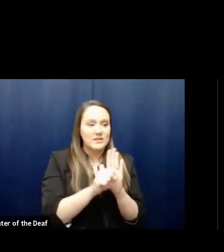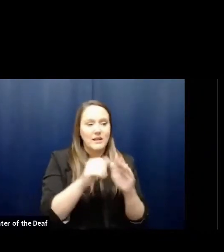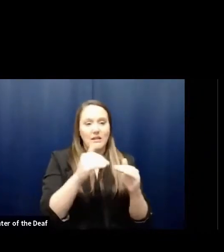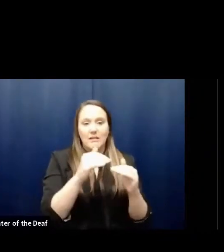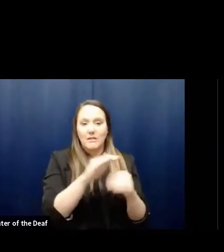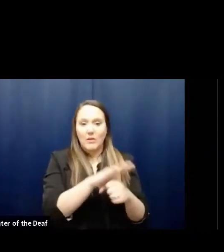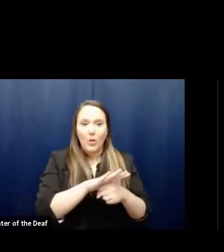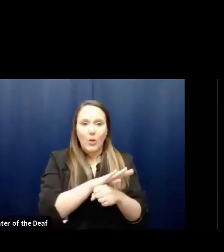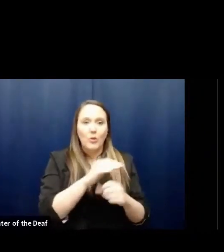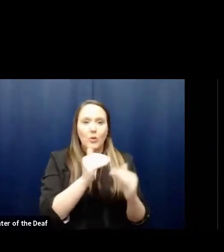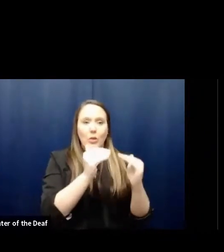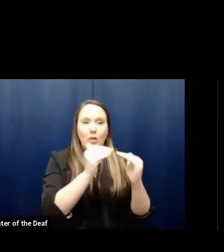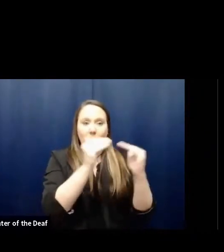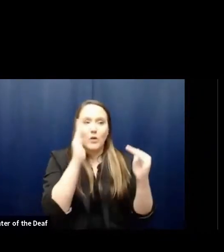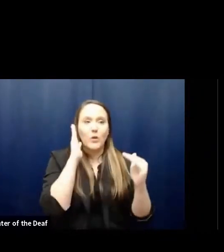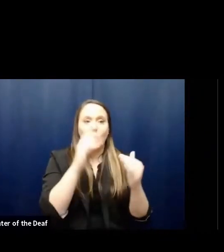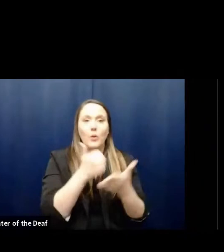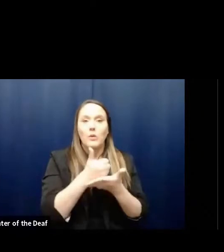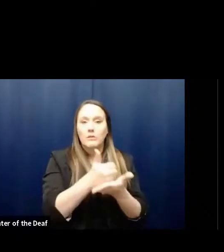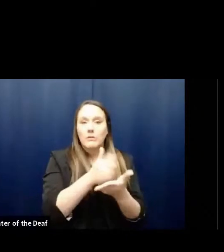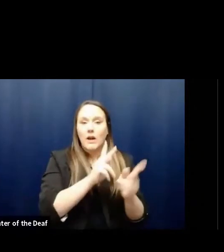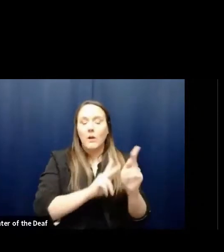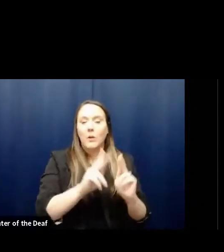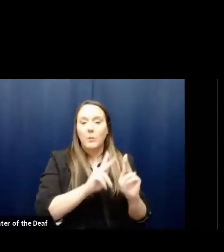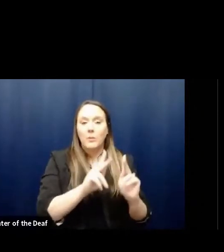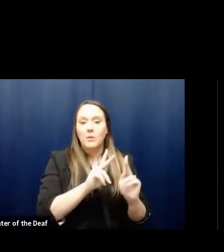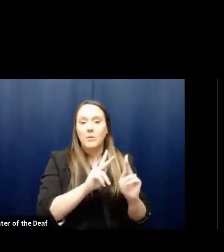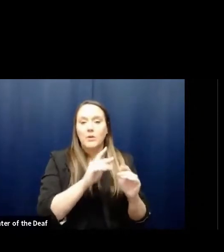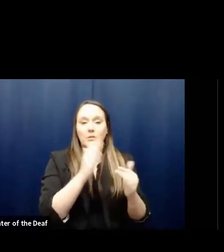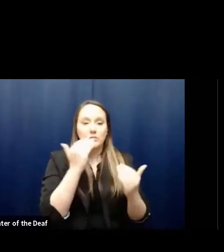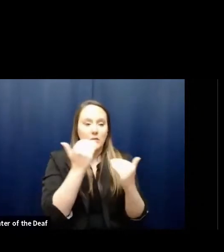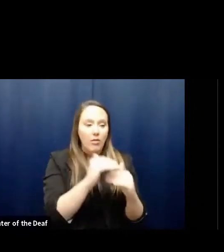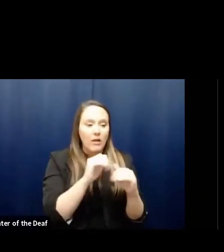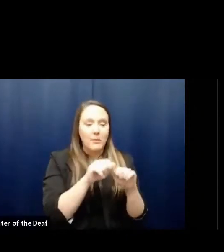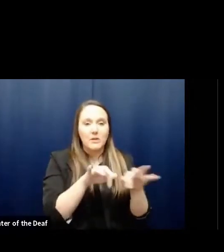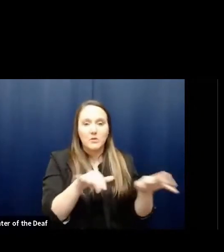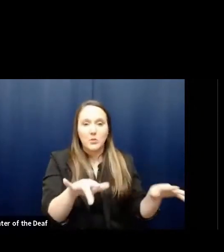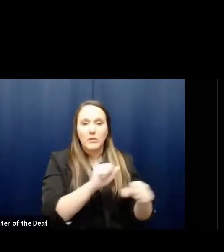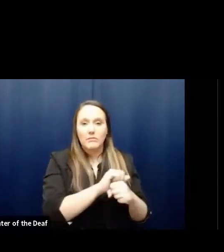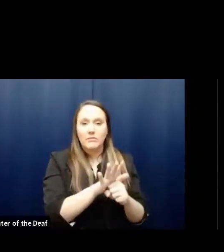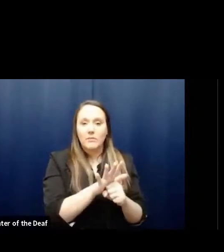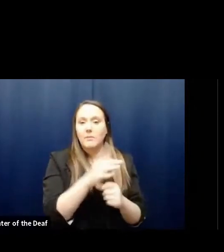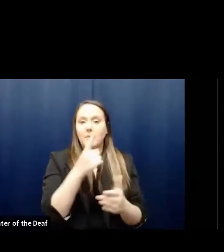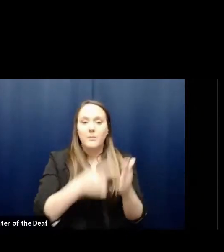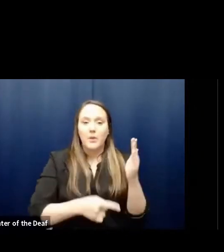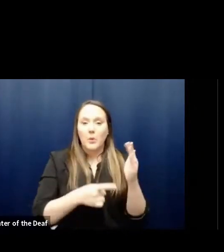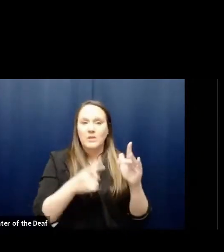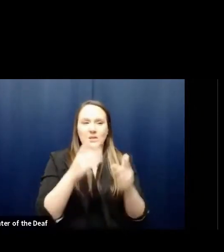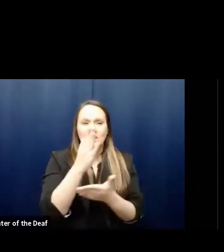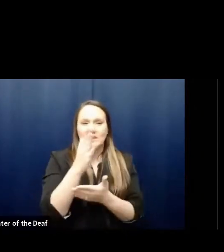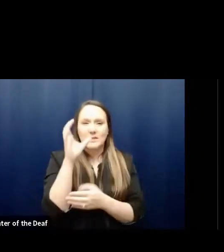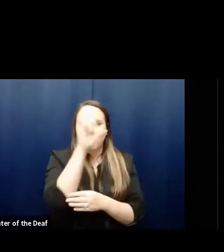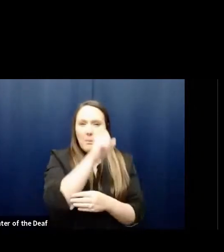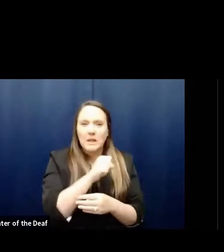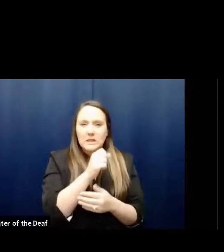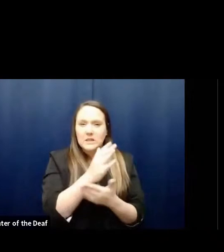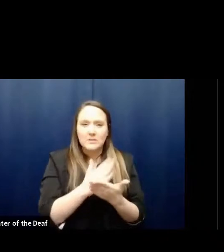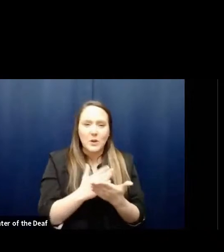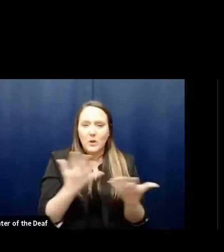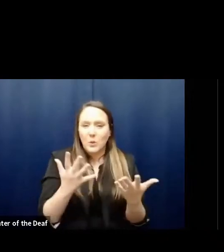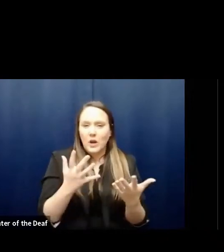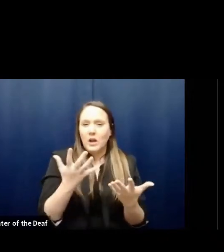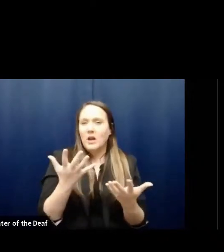local level that would help individuals ameliorate the spread of COVID-19. What is the missing piece, and what do you want to